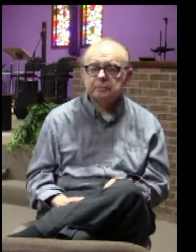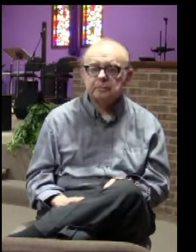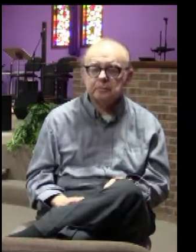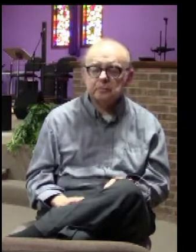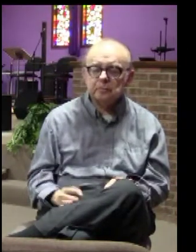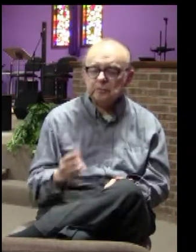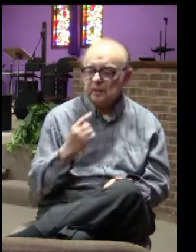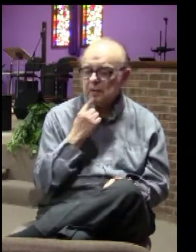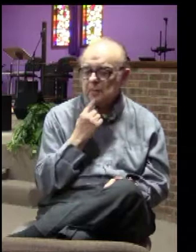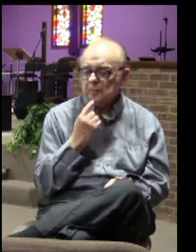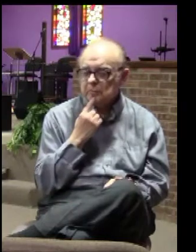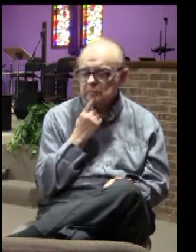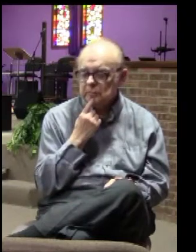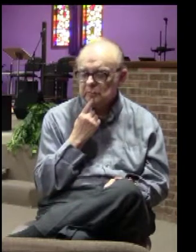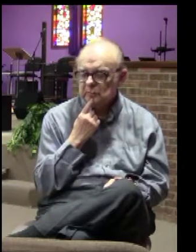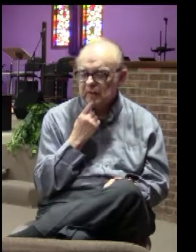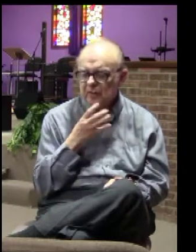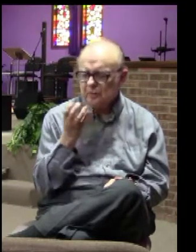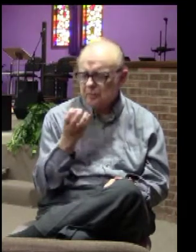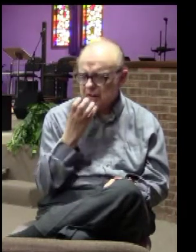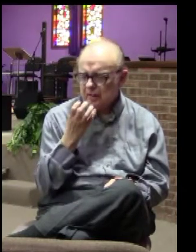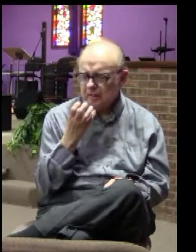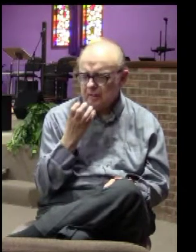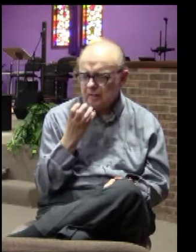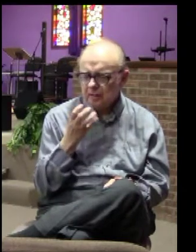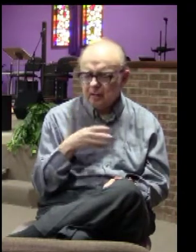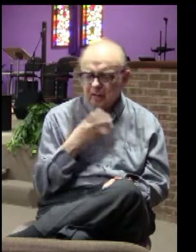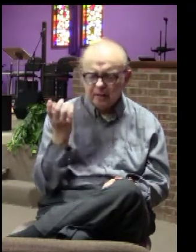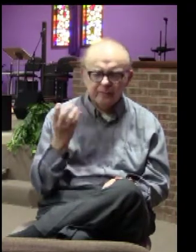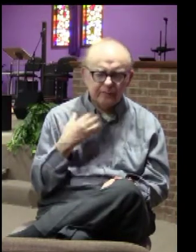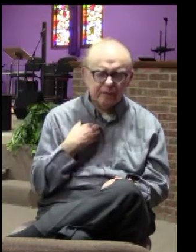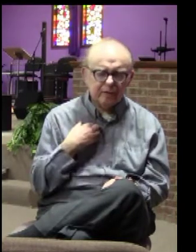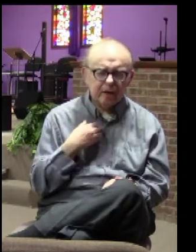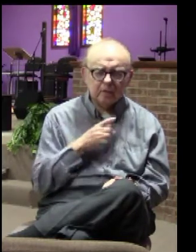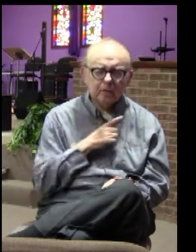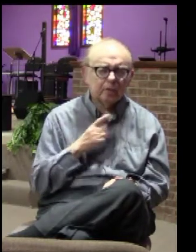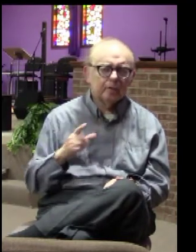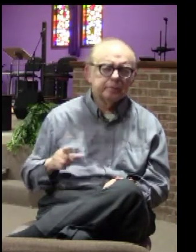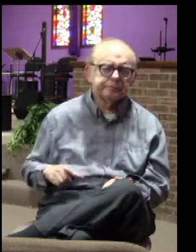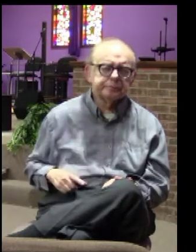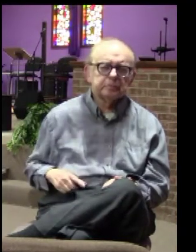The bitterness and the rage and the anger that I had, Lord,